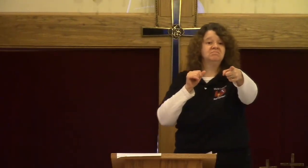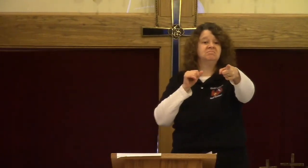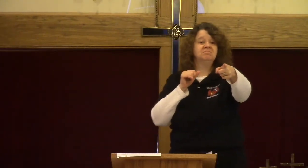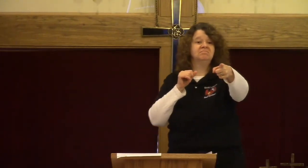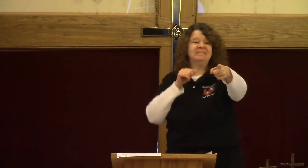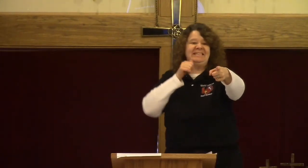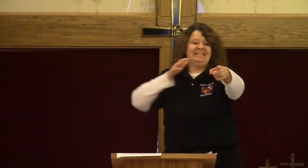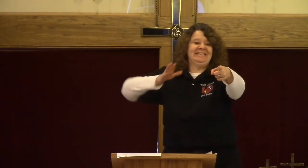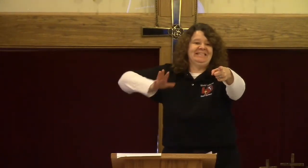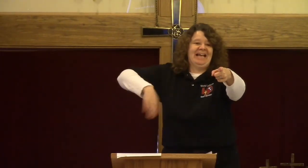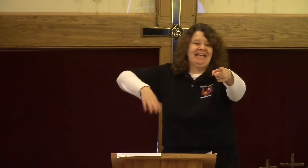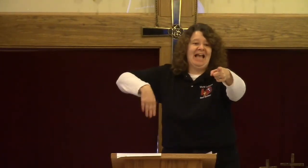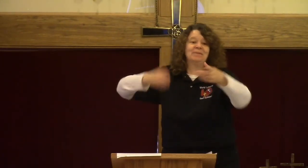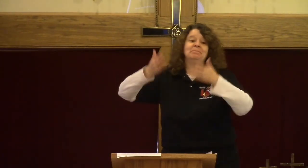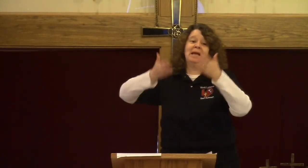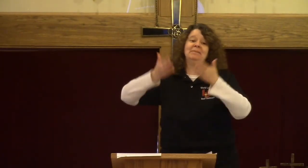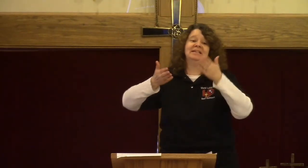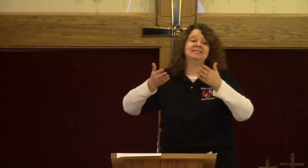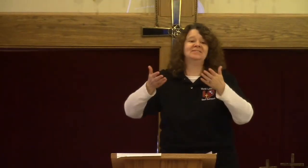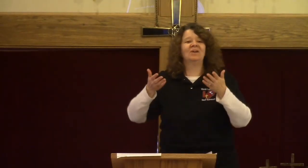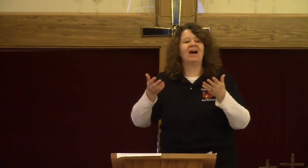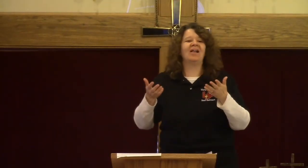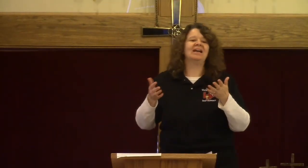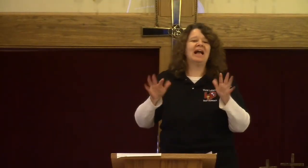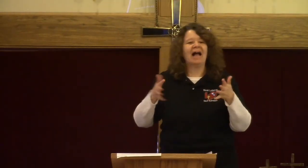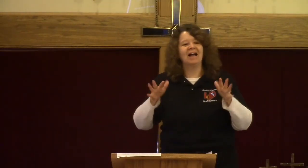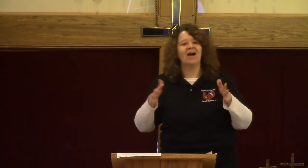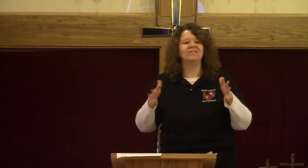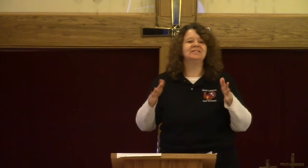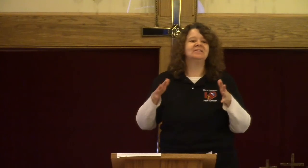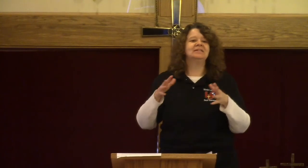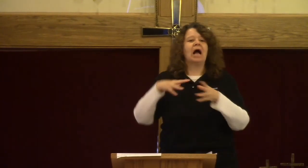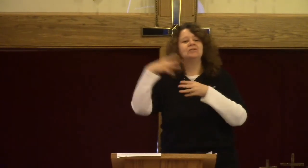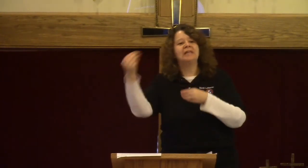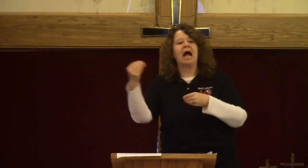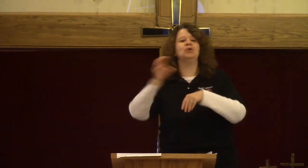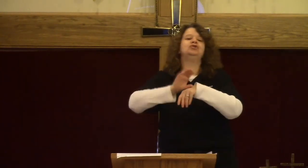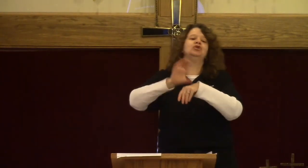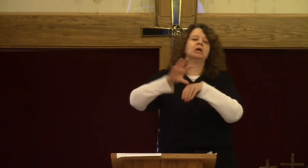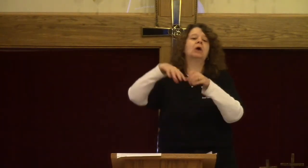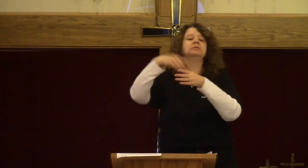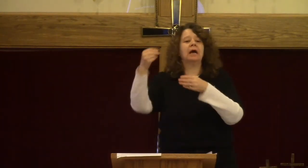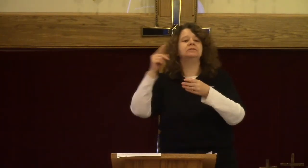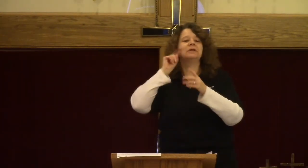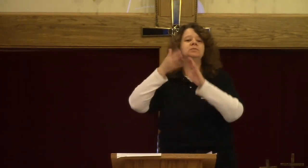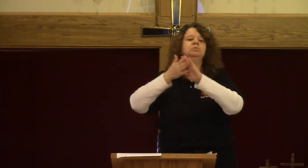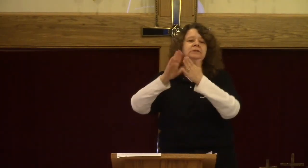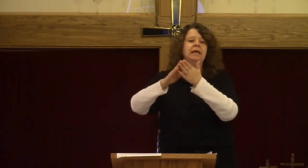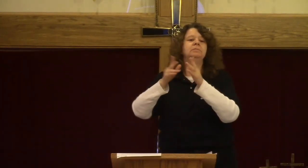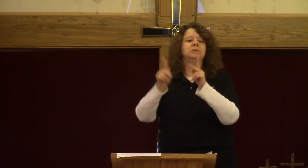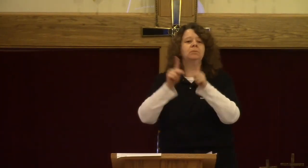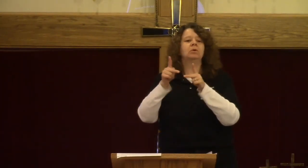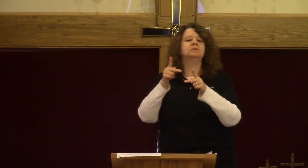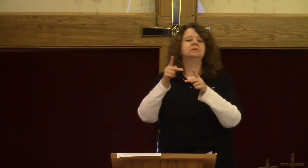You know, Becky, happen outside the